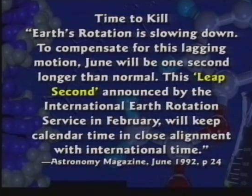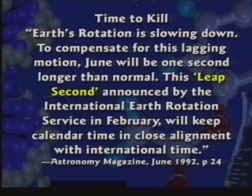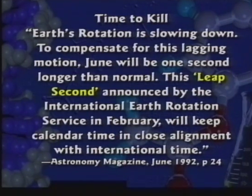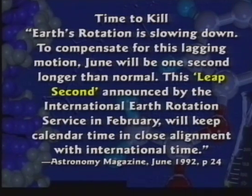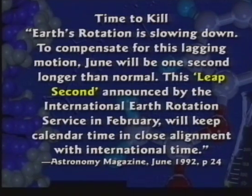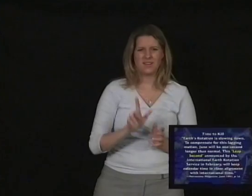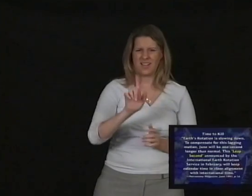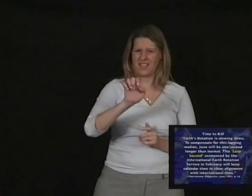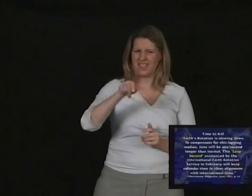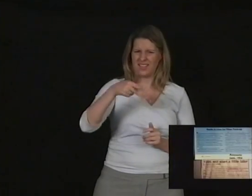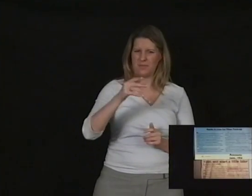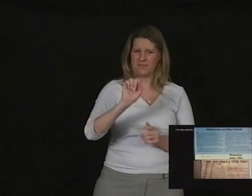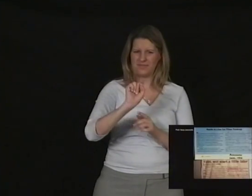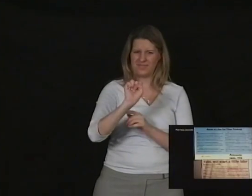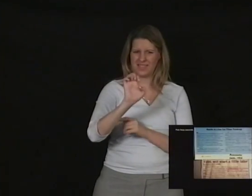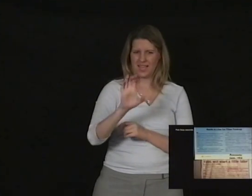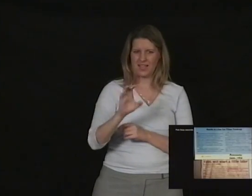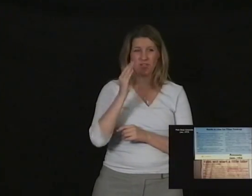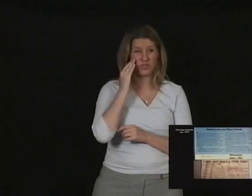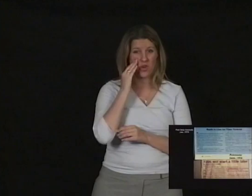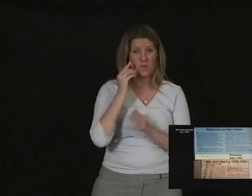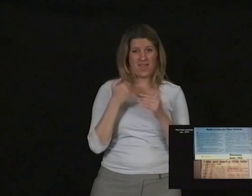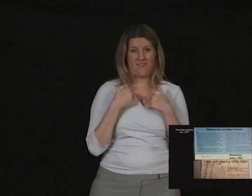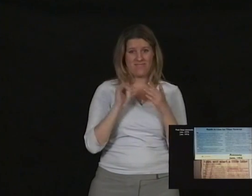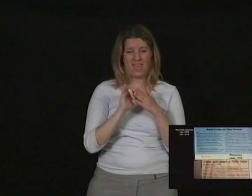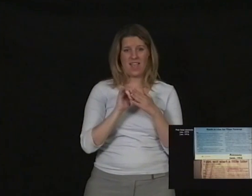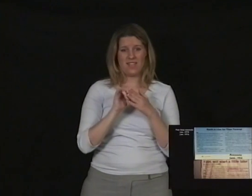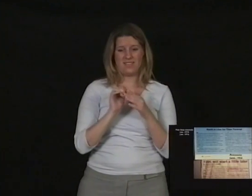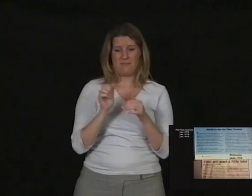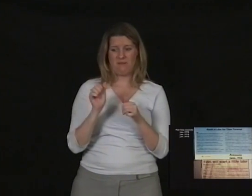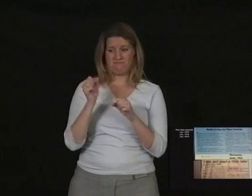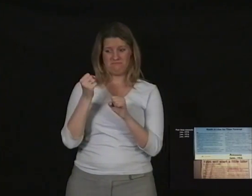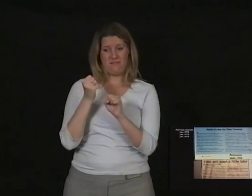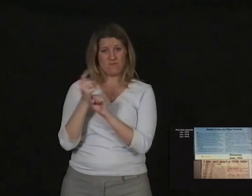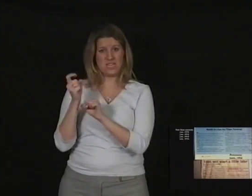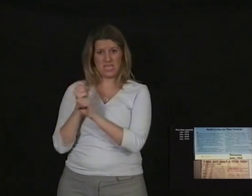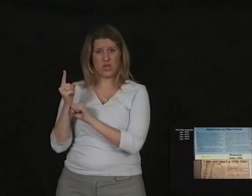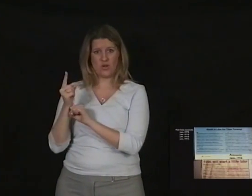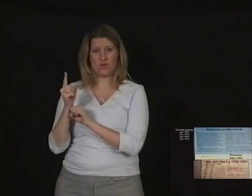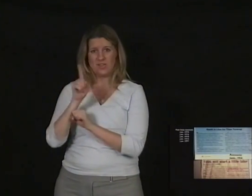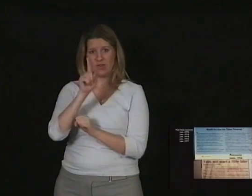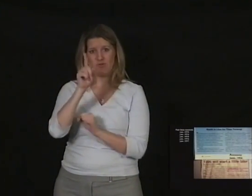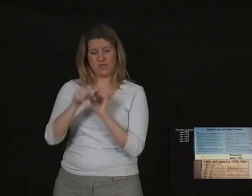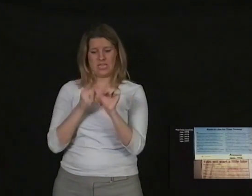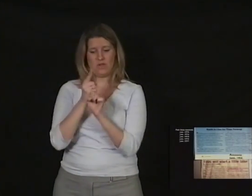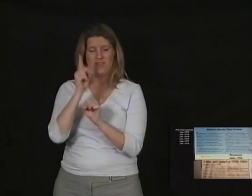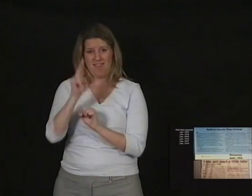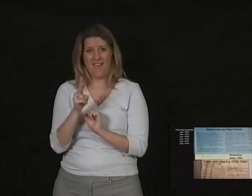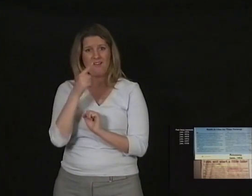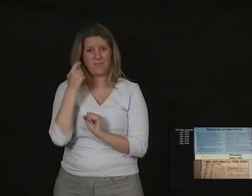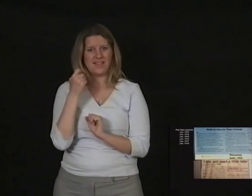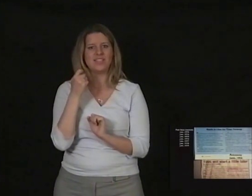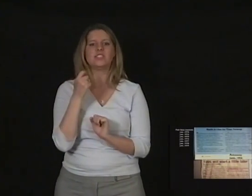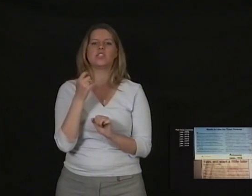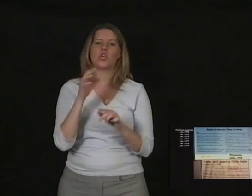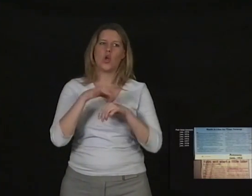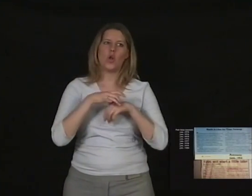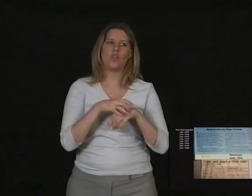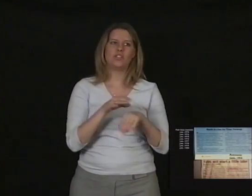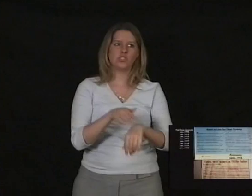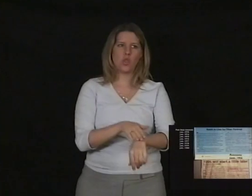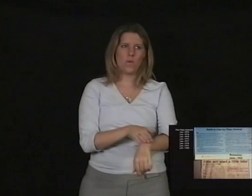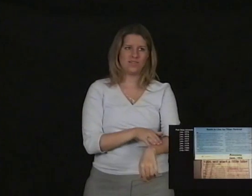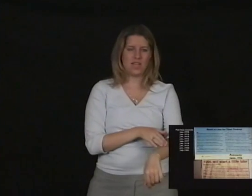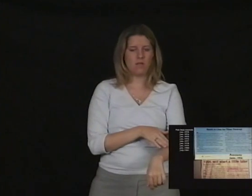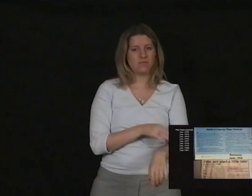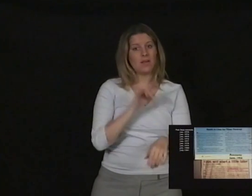second. Did you know we have a leap second about every year to year and a half? Because the Earth is slowing down. Now kids, this is going to be